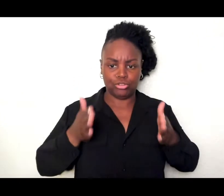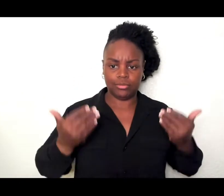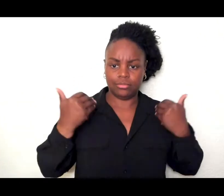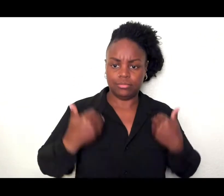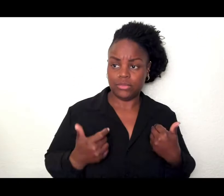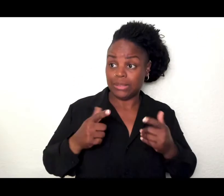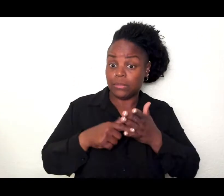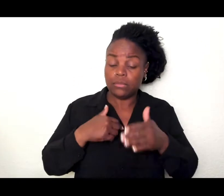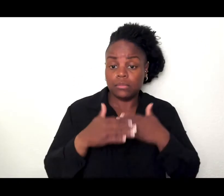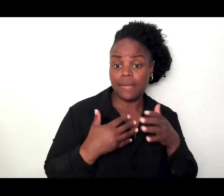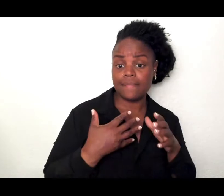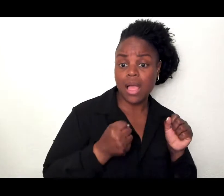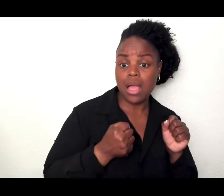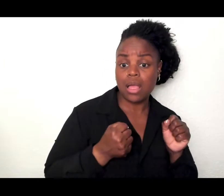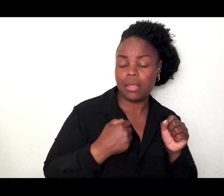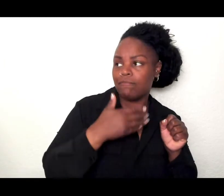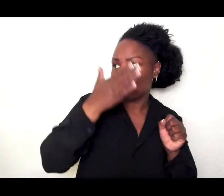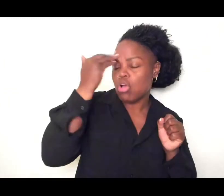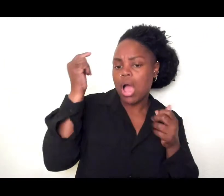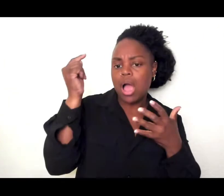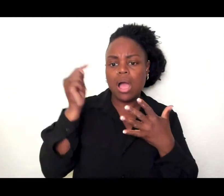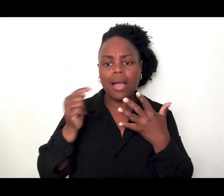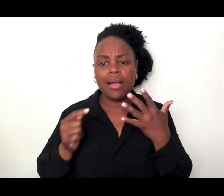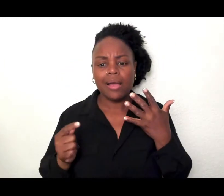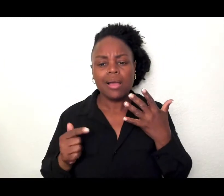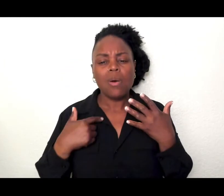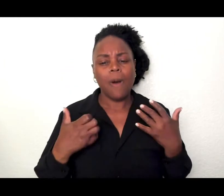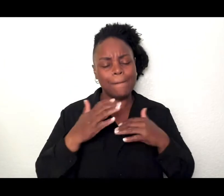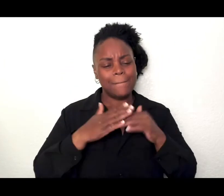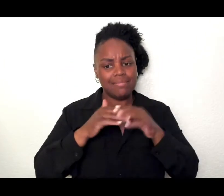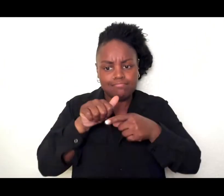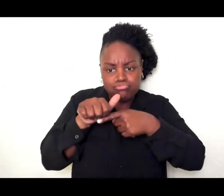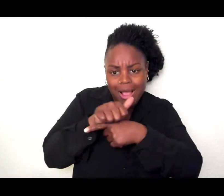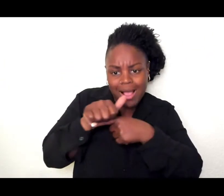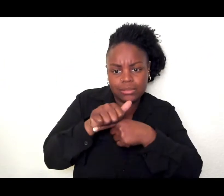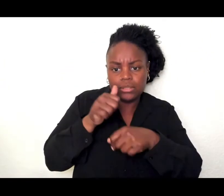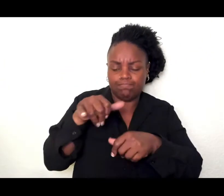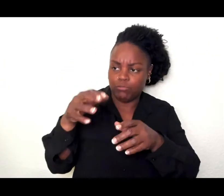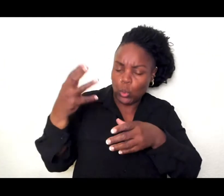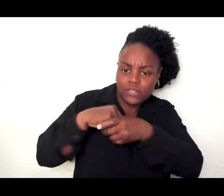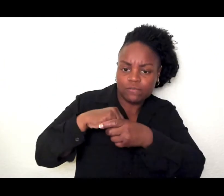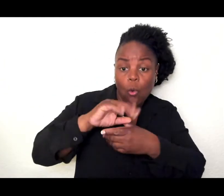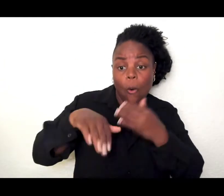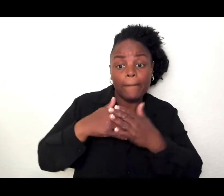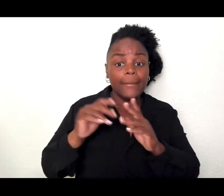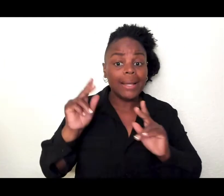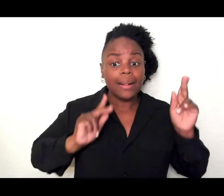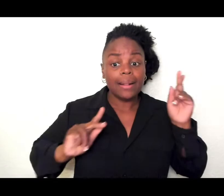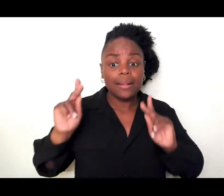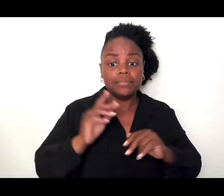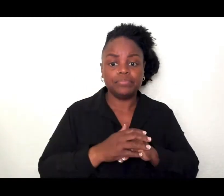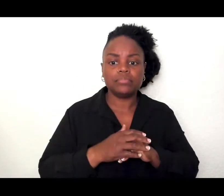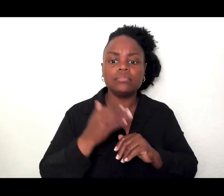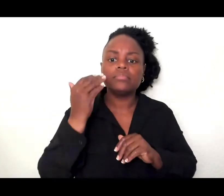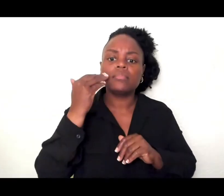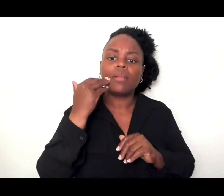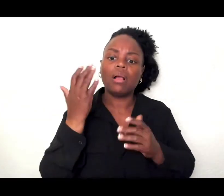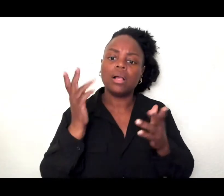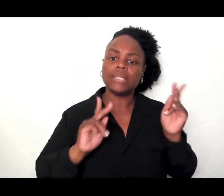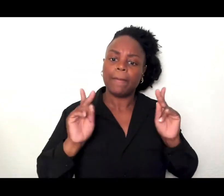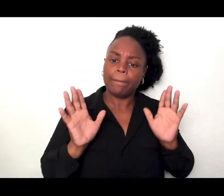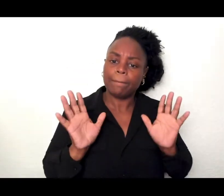accessibility slowed it down and made sure that we could follow a procedure that meant that that person could be a part of the project. And for me, that was a really important